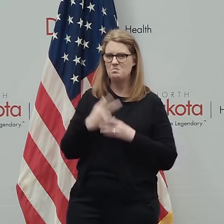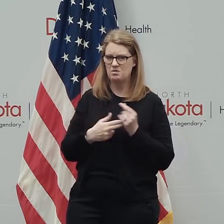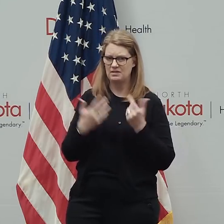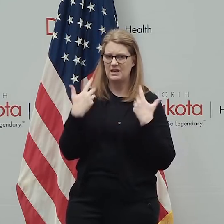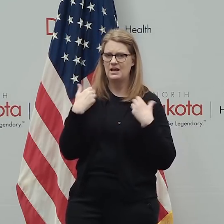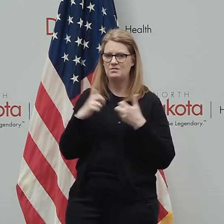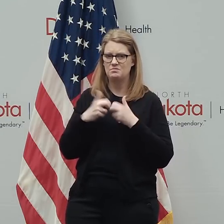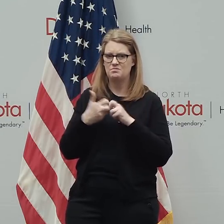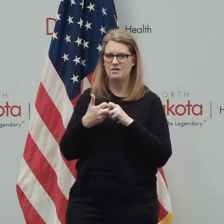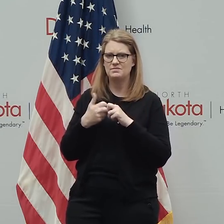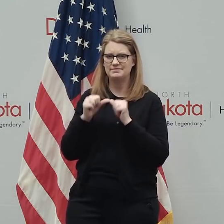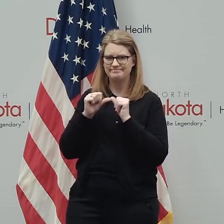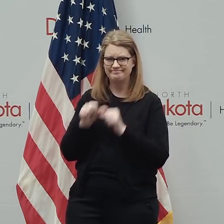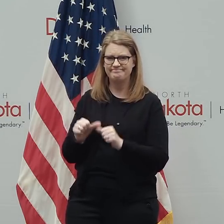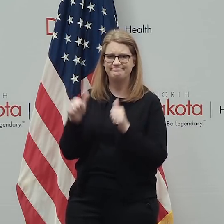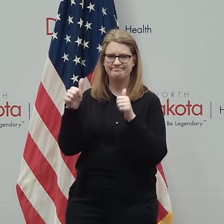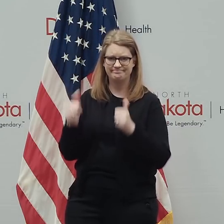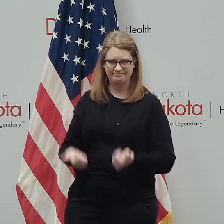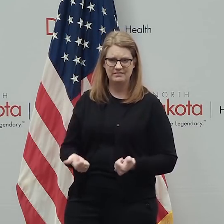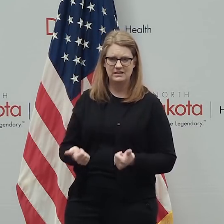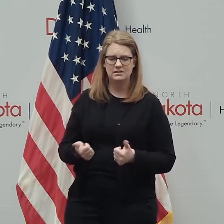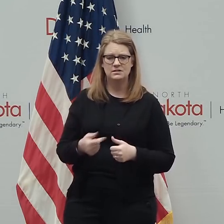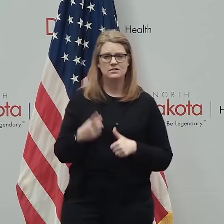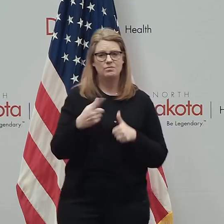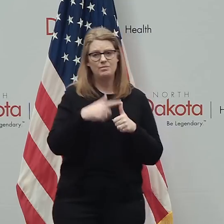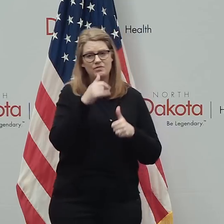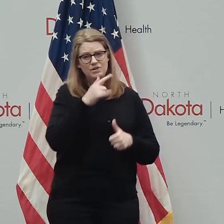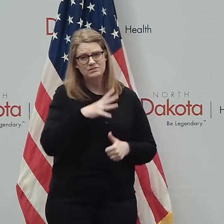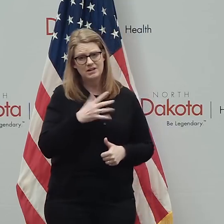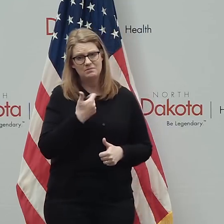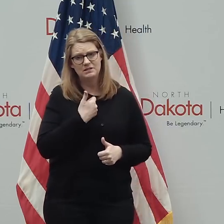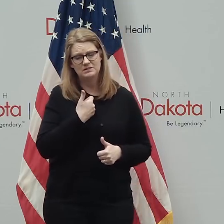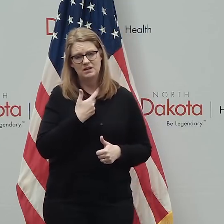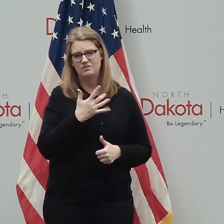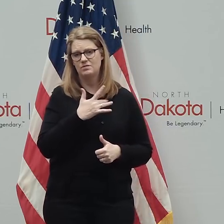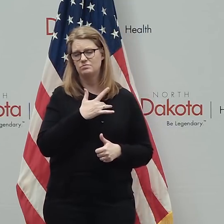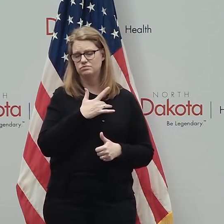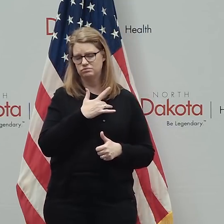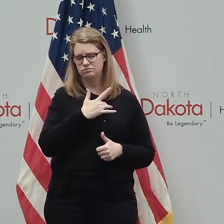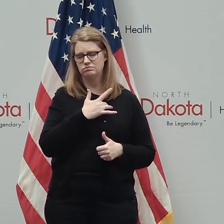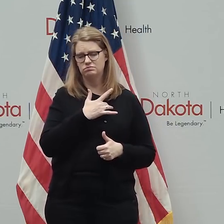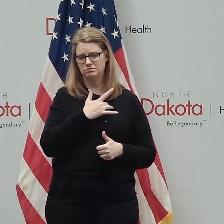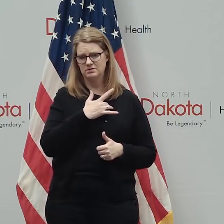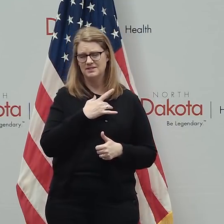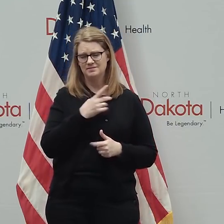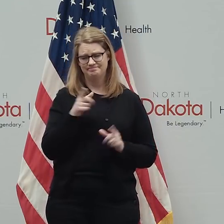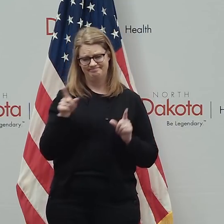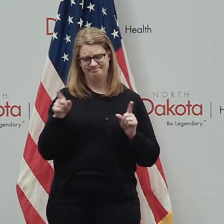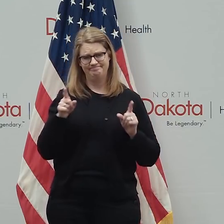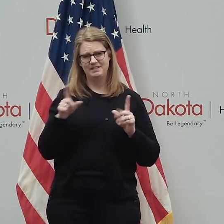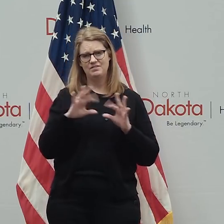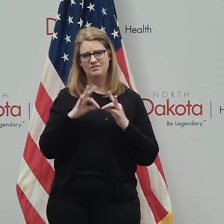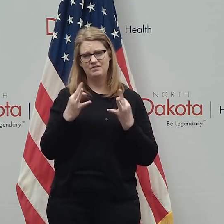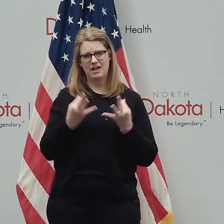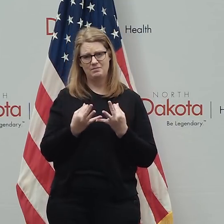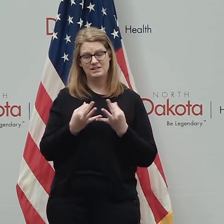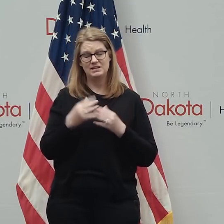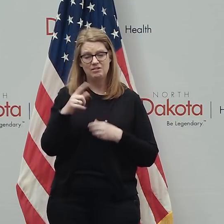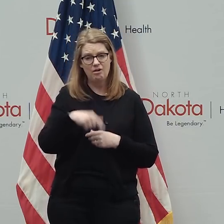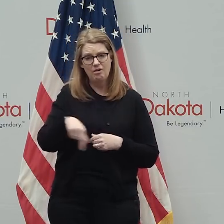but again, as always, from the First Lady and myself, our hearts go out to the loved ones and all of those who've